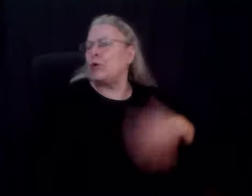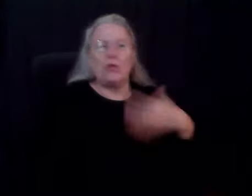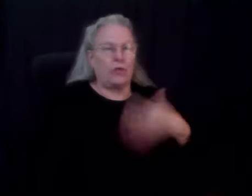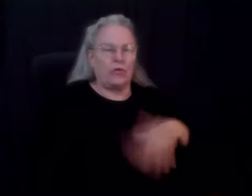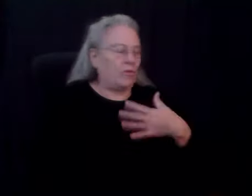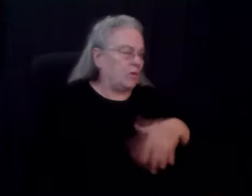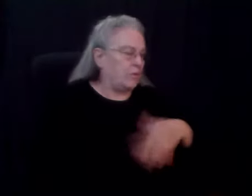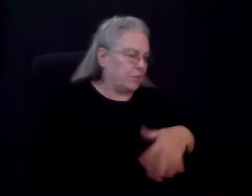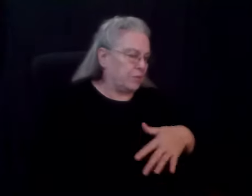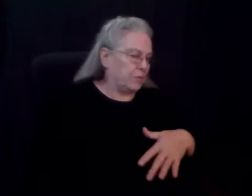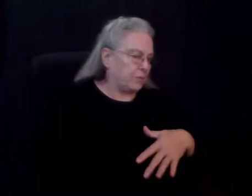Beautiful.